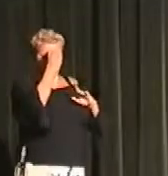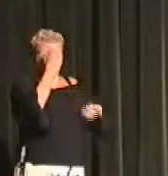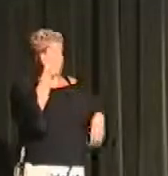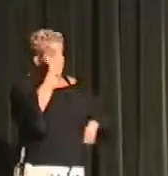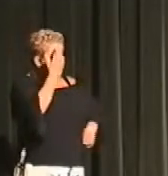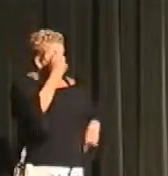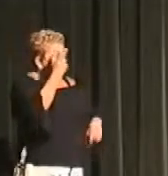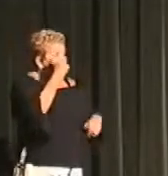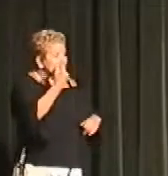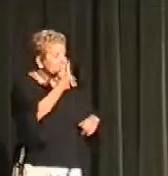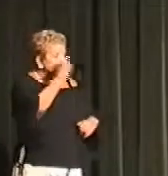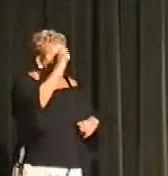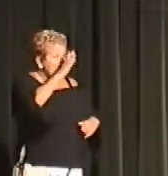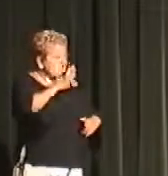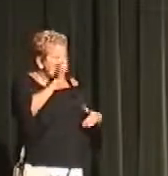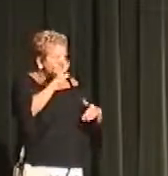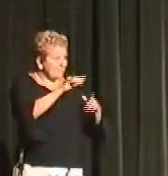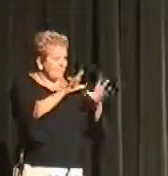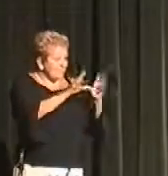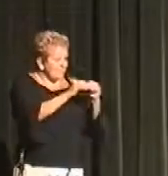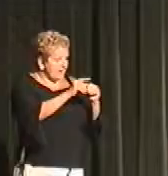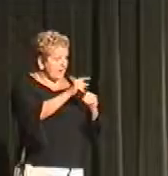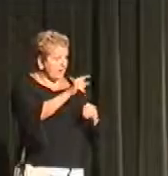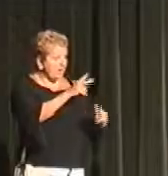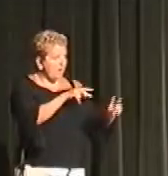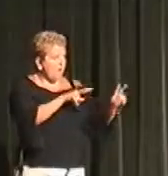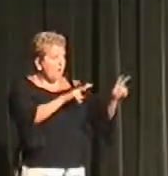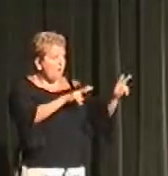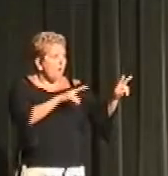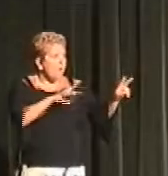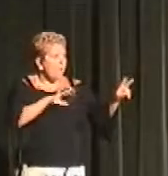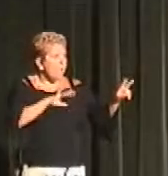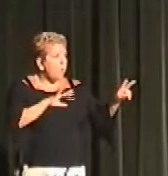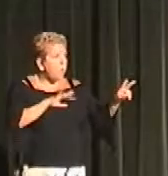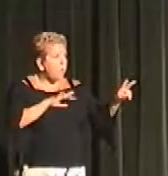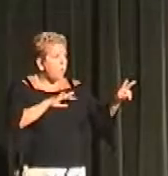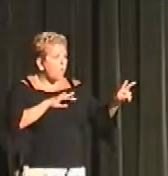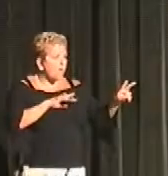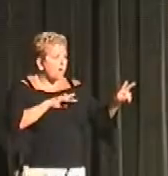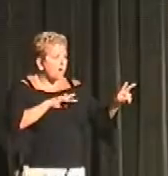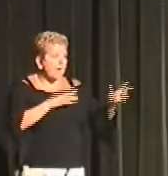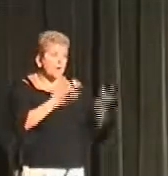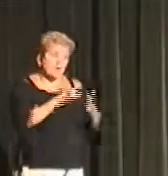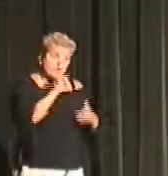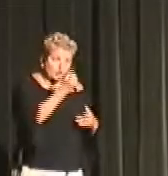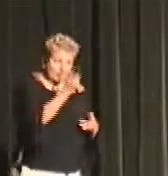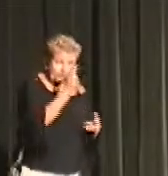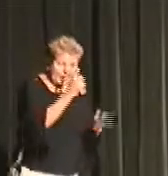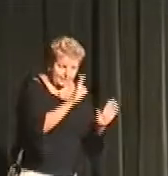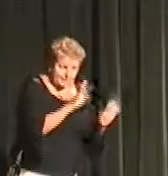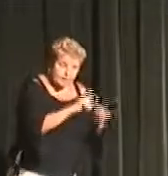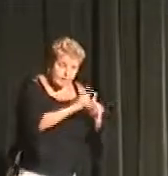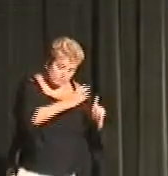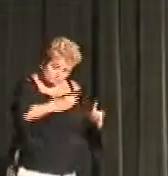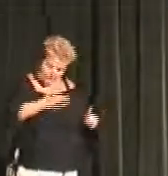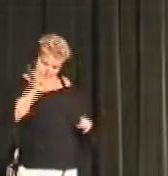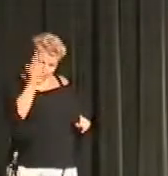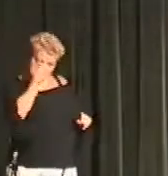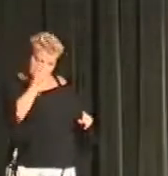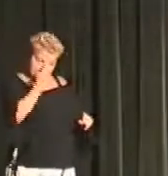else in the world. And I admired him for a lot of reasons that many of you may not identify with, but they were my reasons. Paul was from my